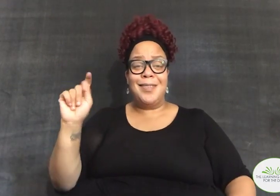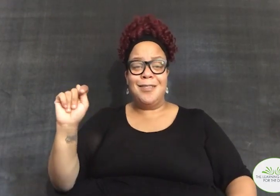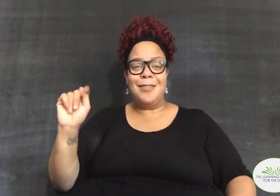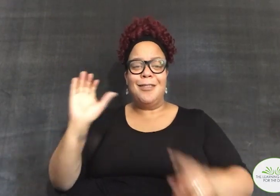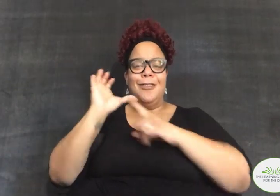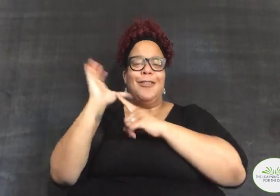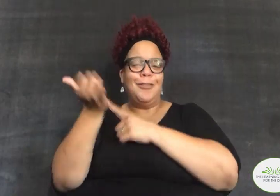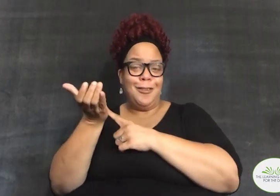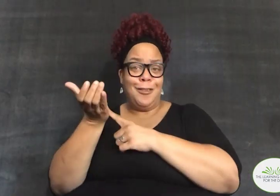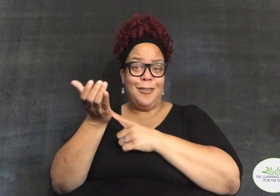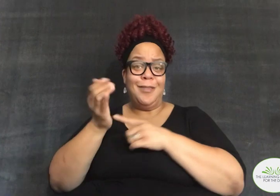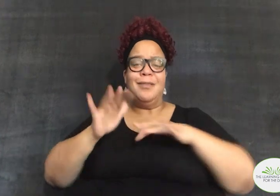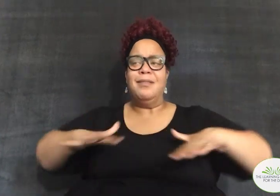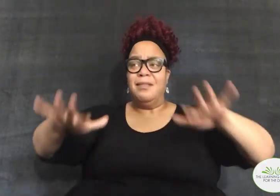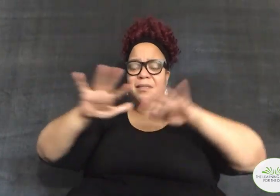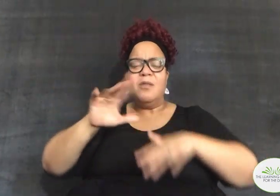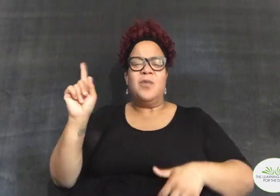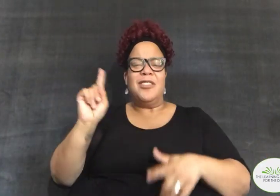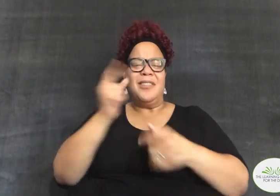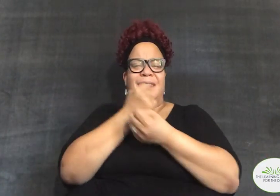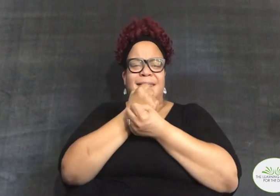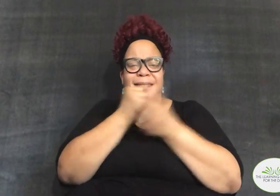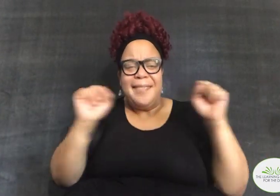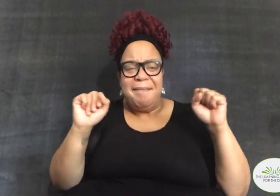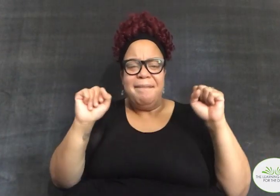respectful, and inclusive.